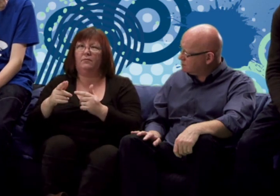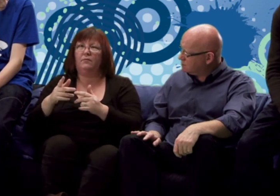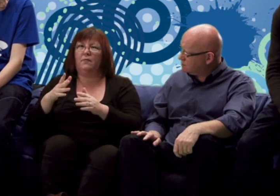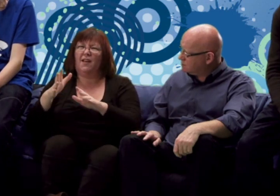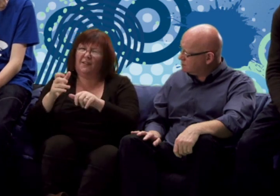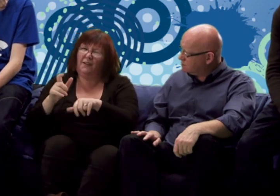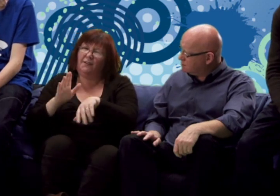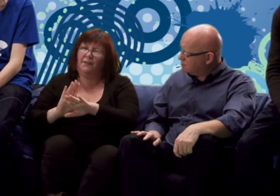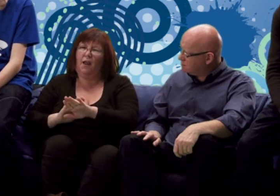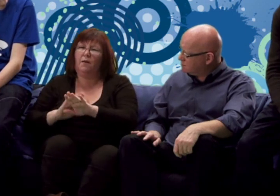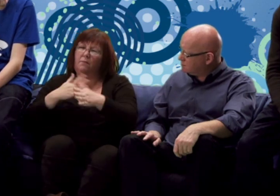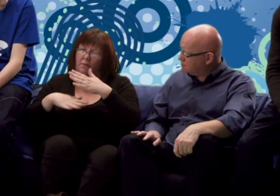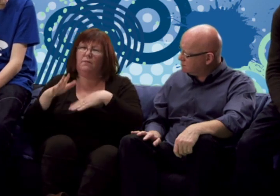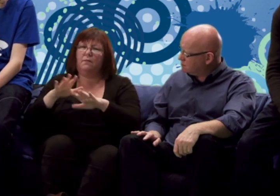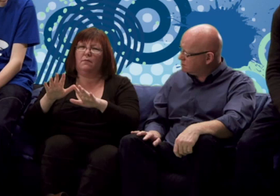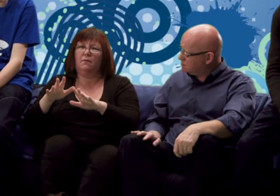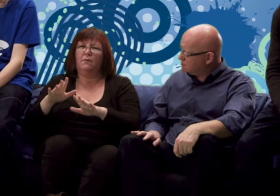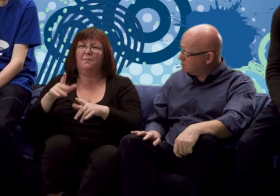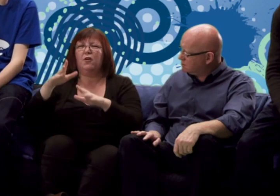It takes time, and again, patience will come through at the end.